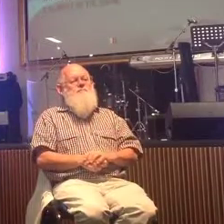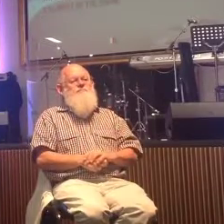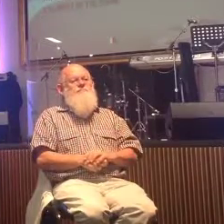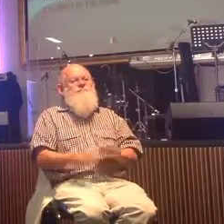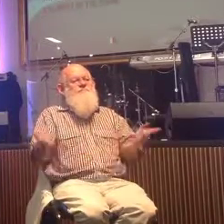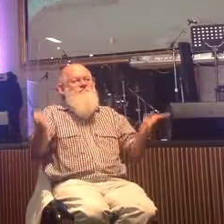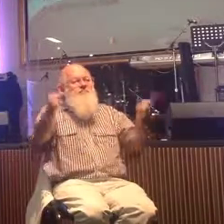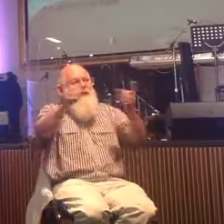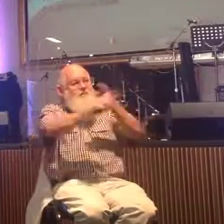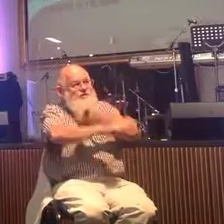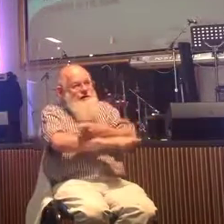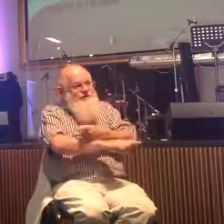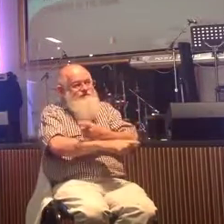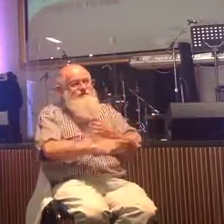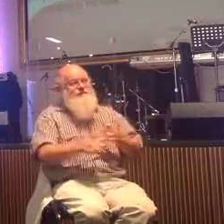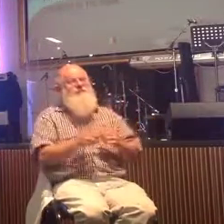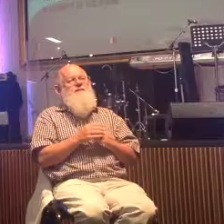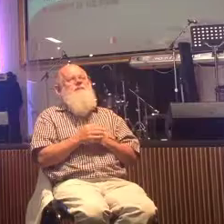Transformation.